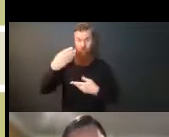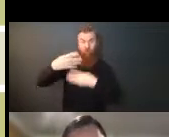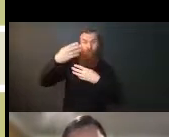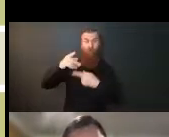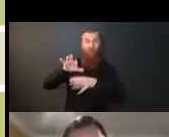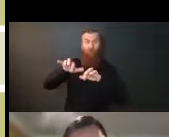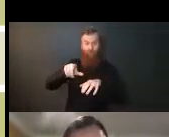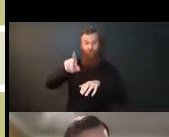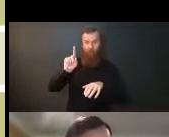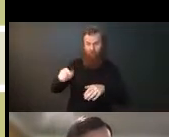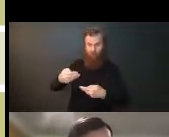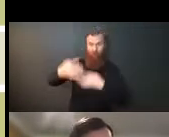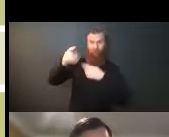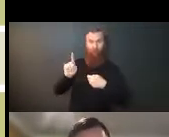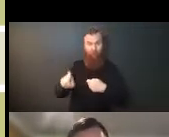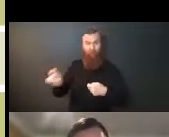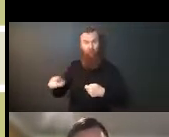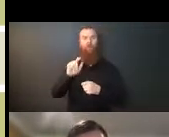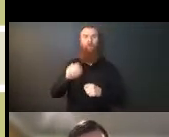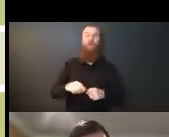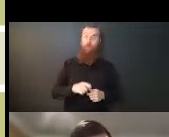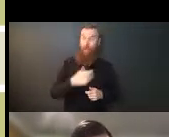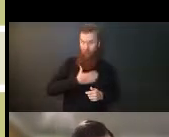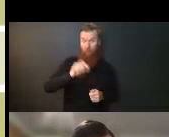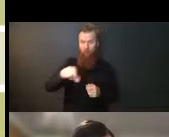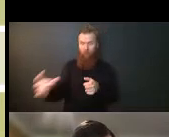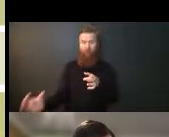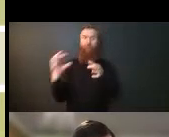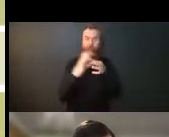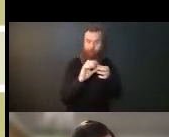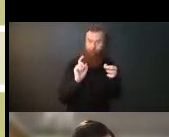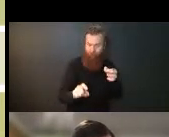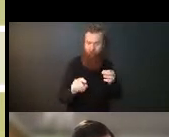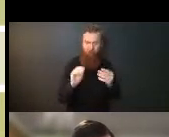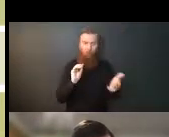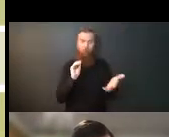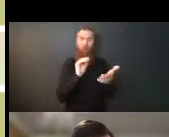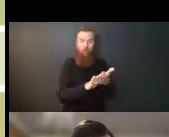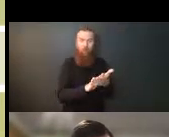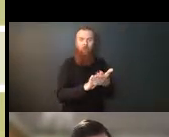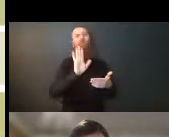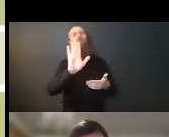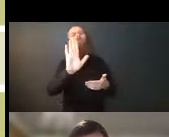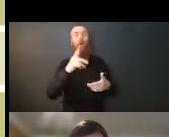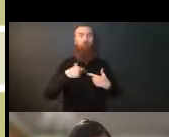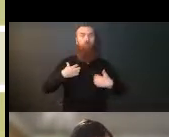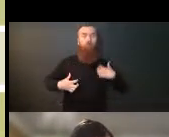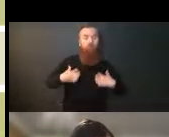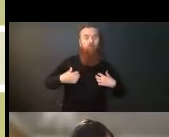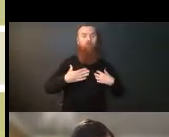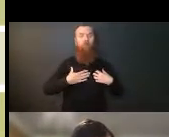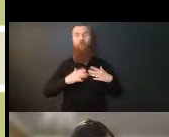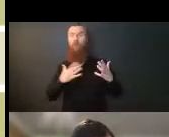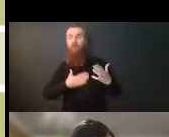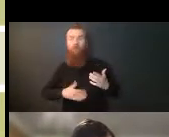to log onto, and your interest in participating in this co-design process. So over to you, Carly,